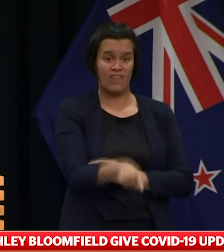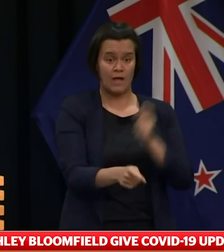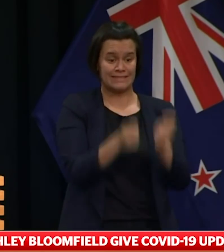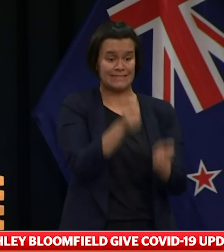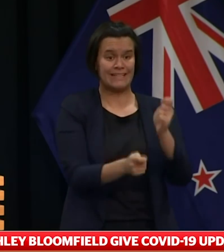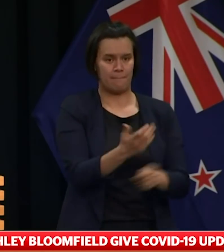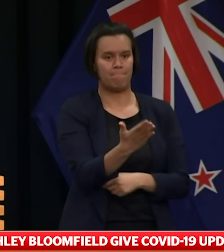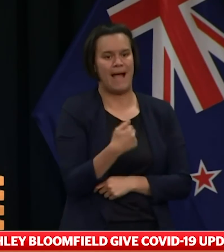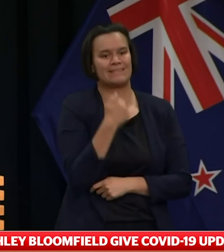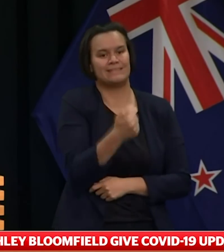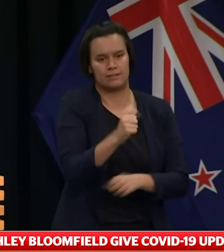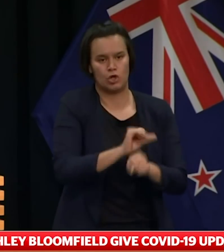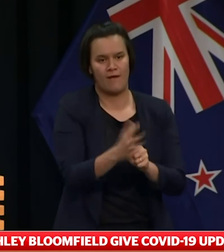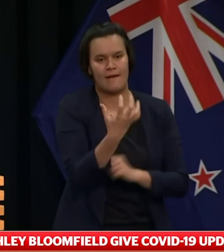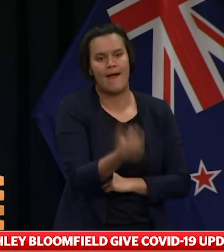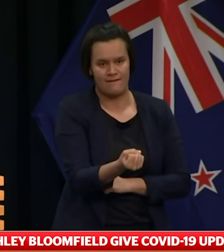OECD.